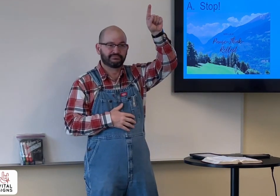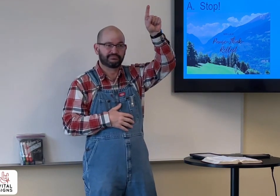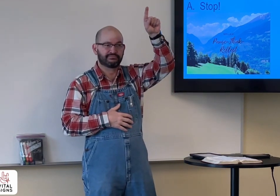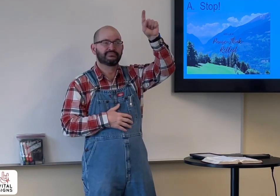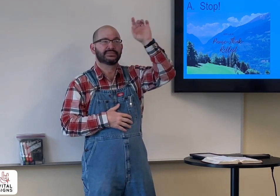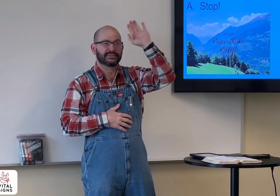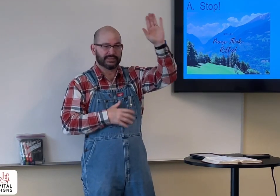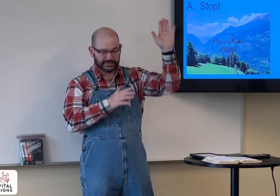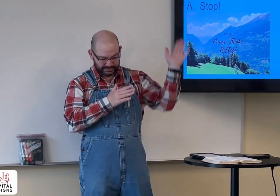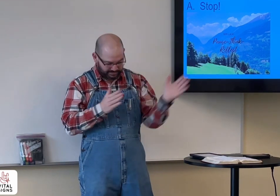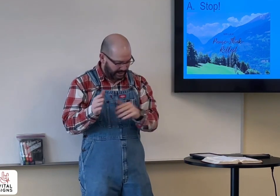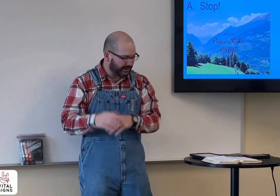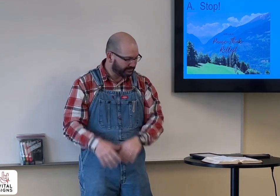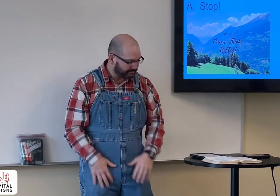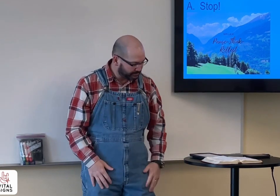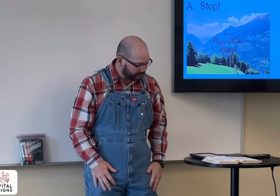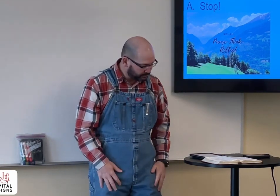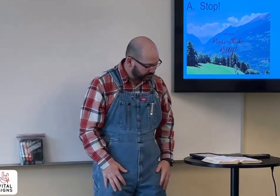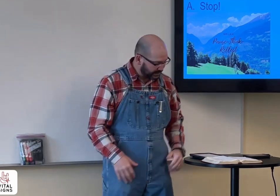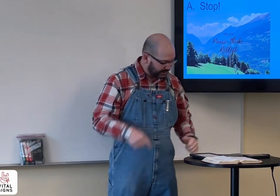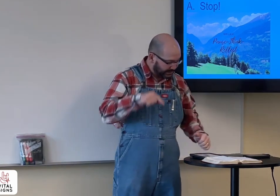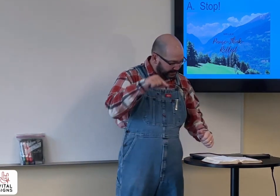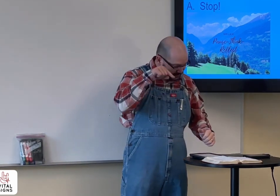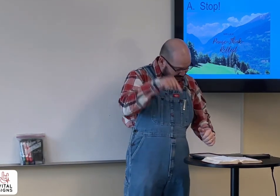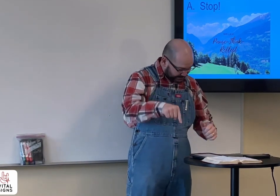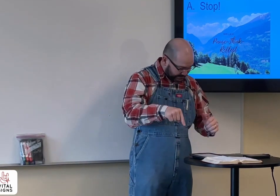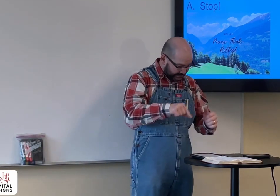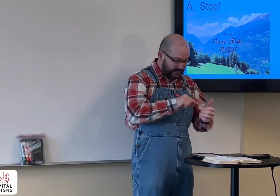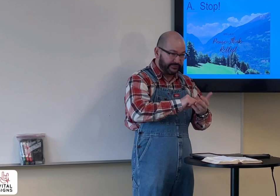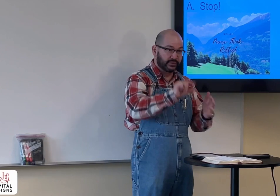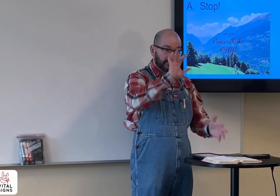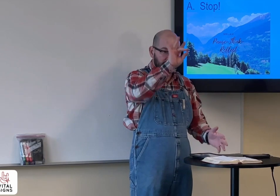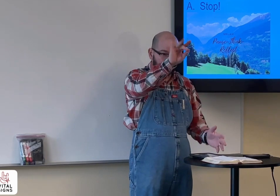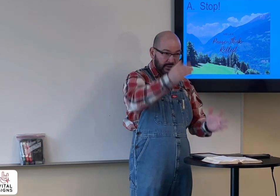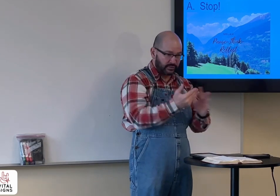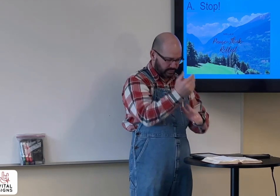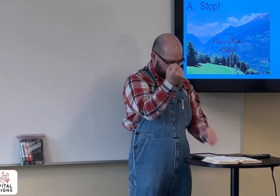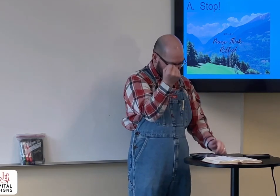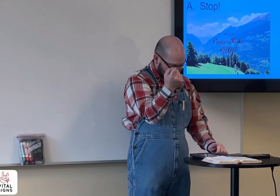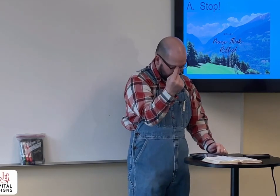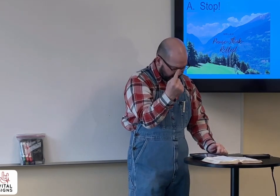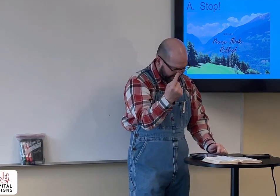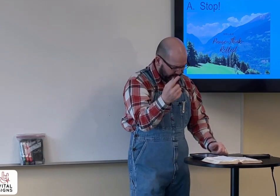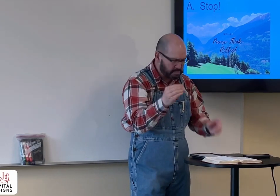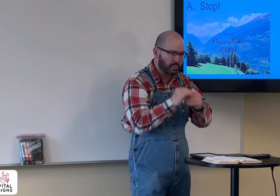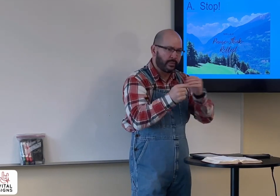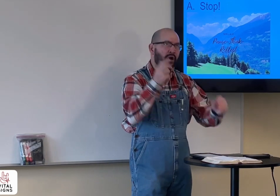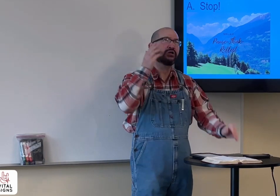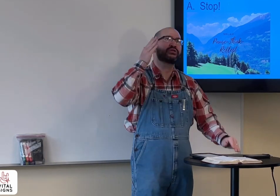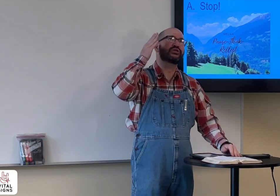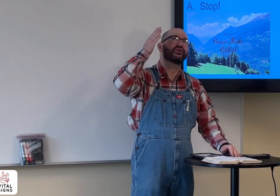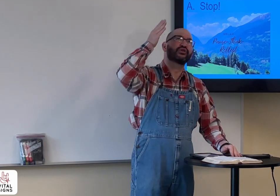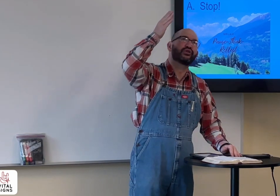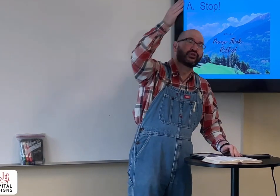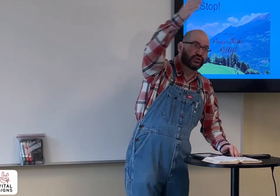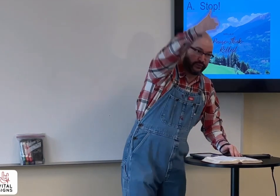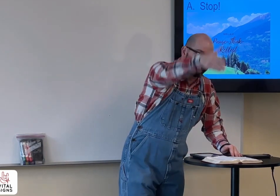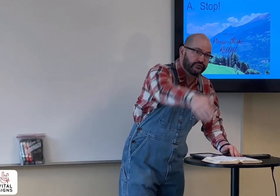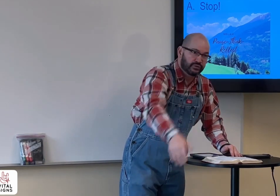they trust God and His plan for them. This verse, 8 through 11, talks about the future.